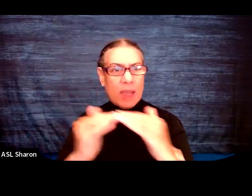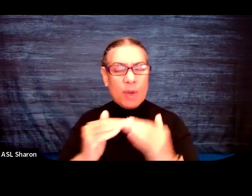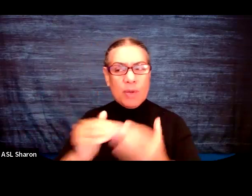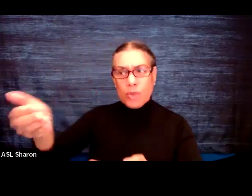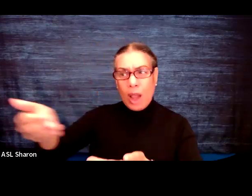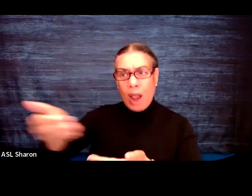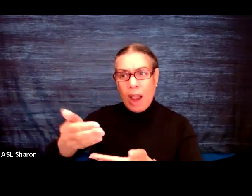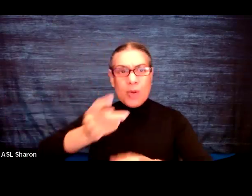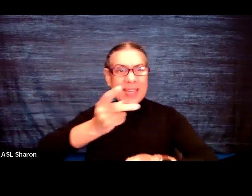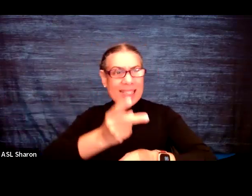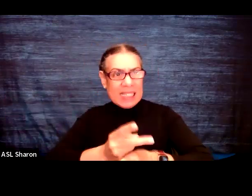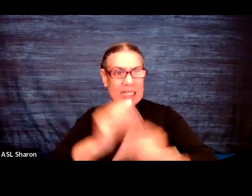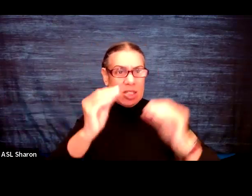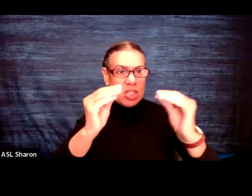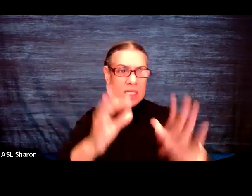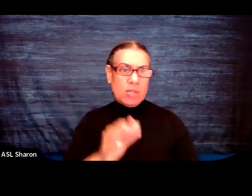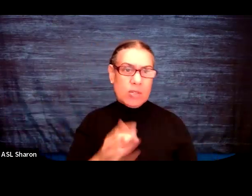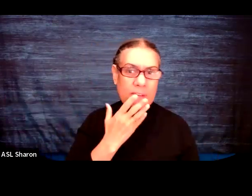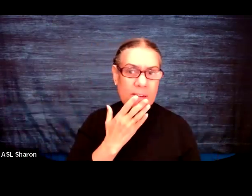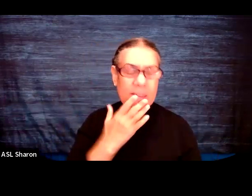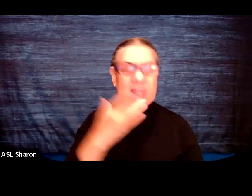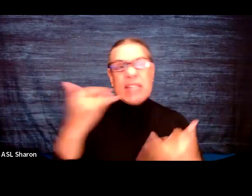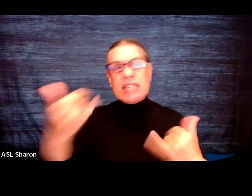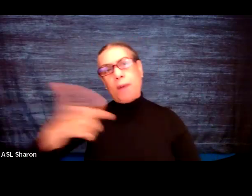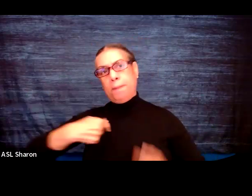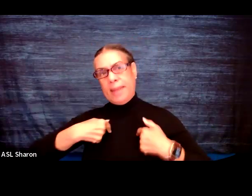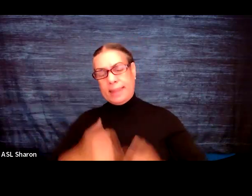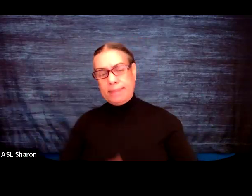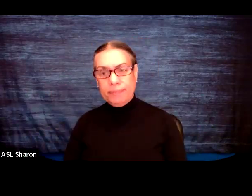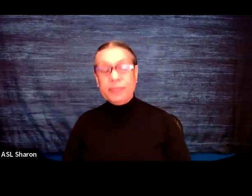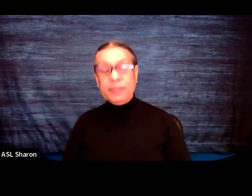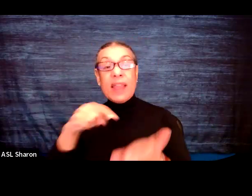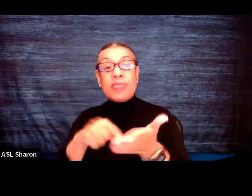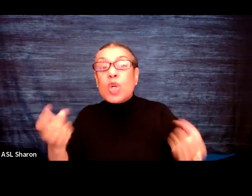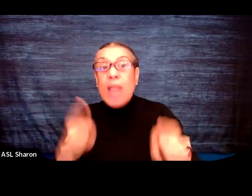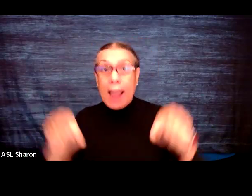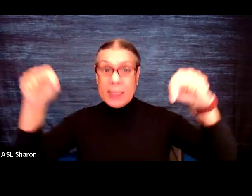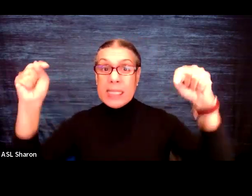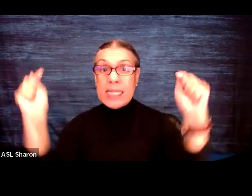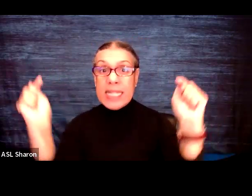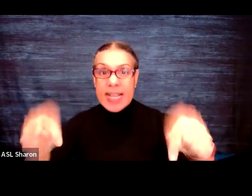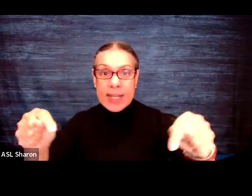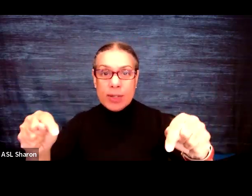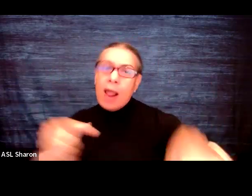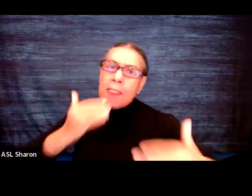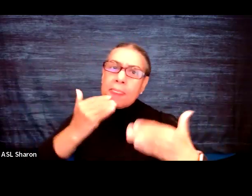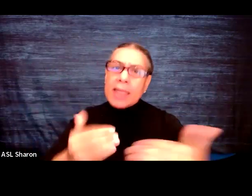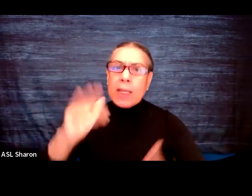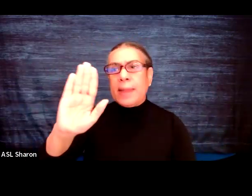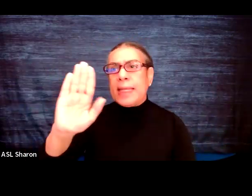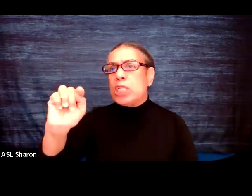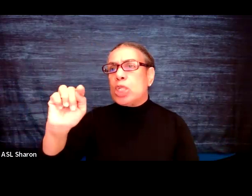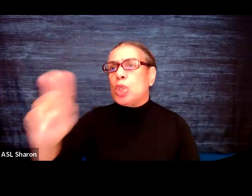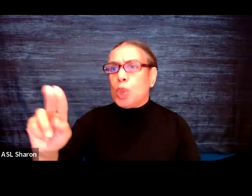and retention. Now for my testimony. This could happen here. Thank you, BTU members, for